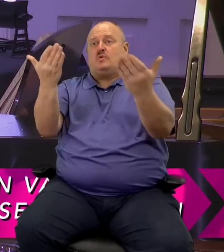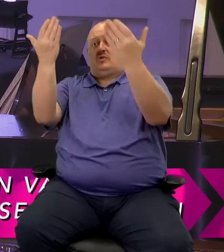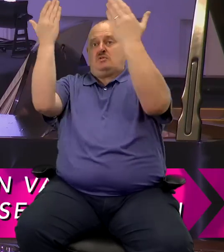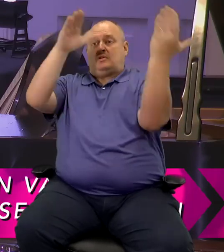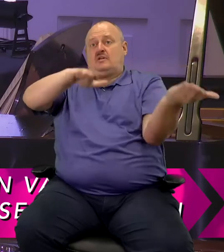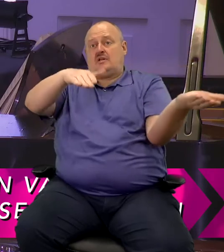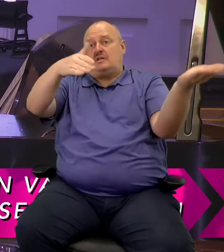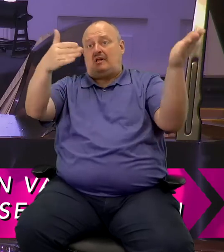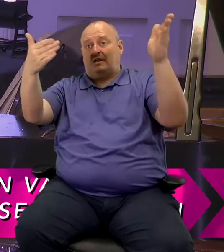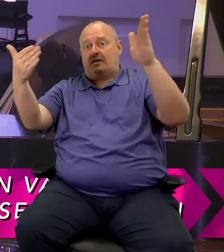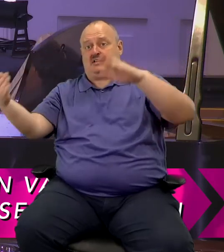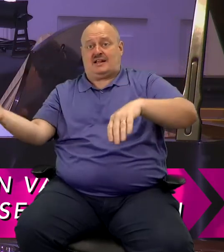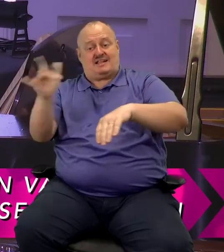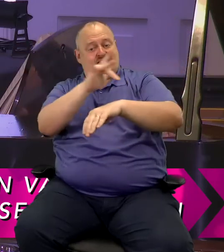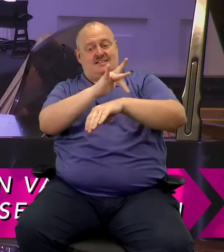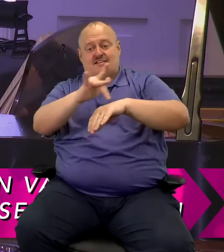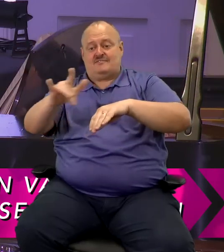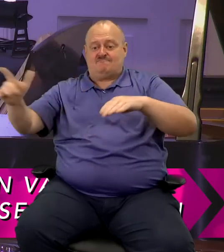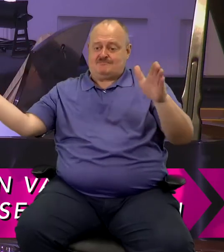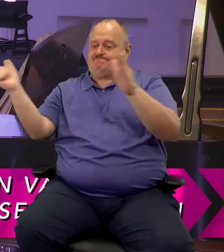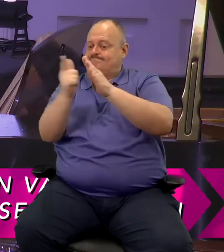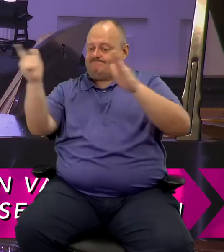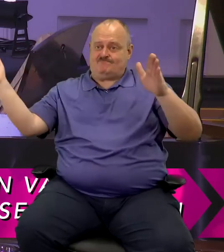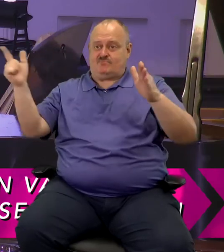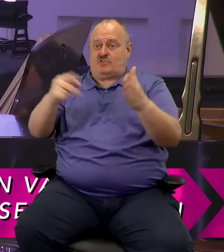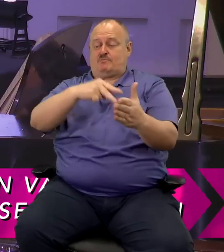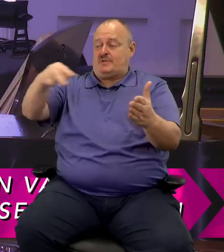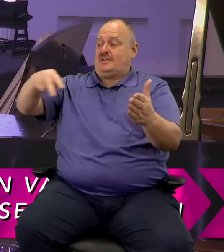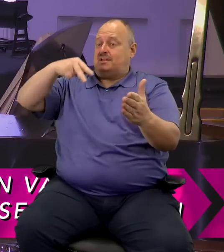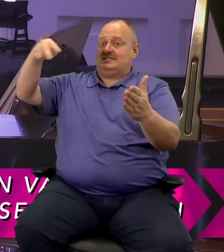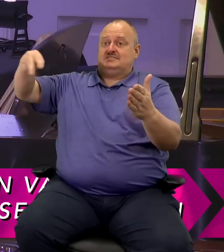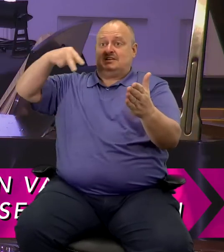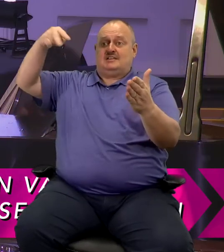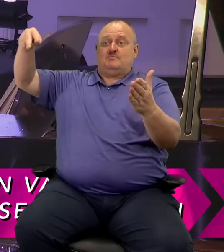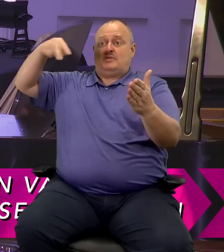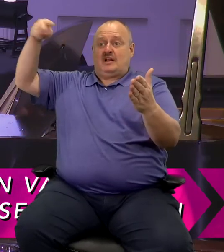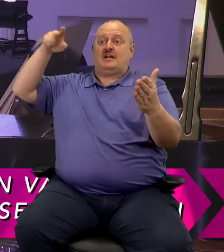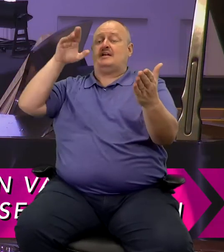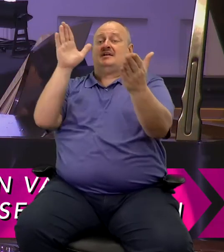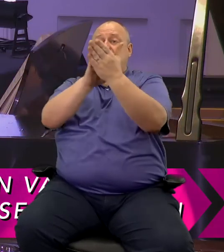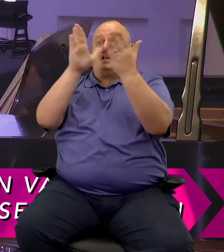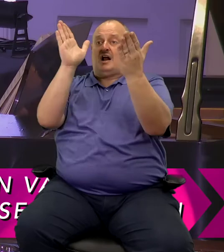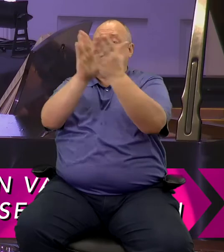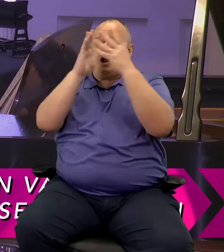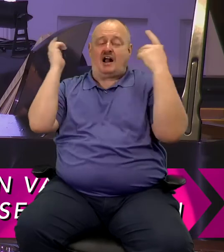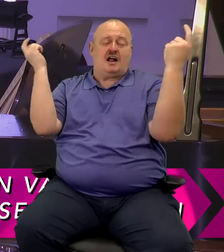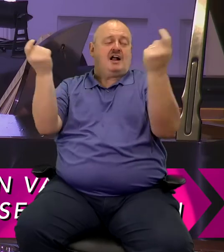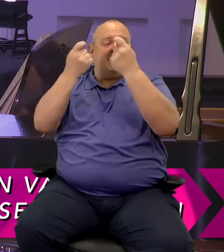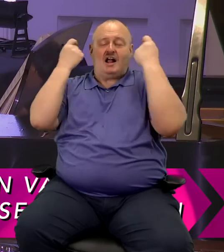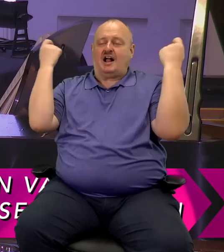hallelujah. Death in vain forbids him rise,